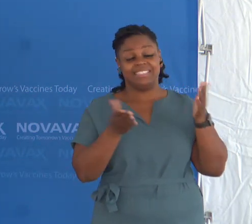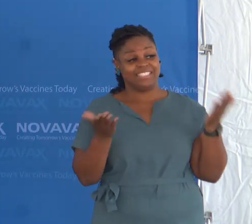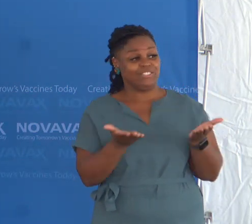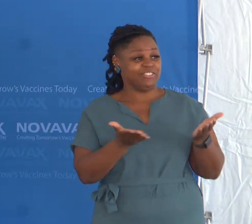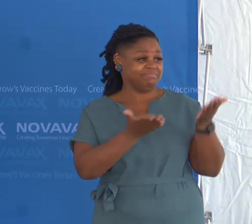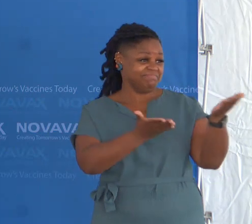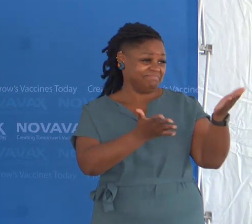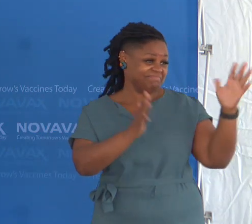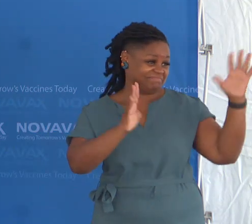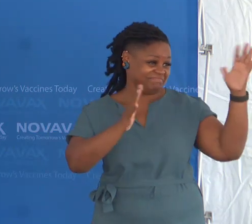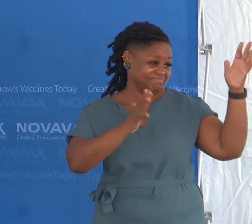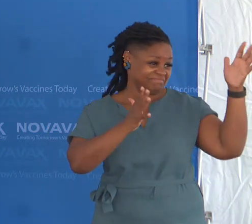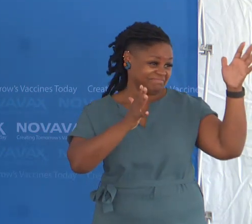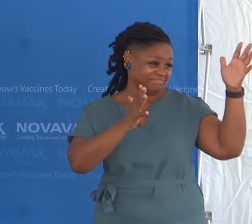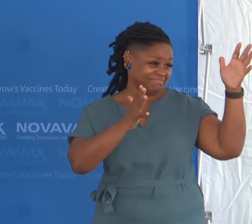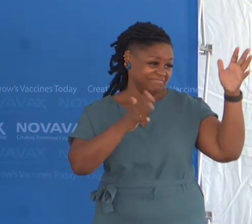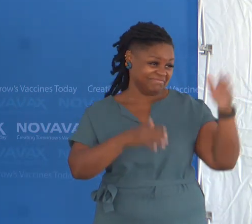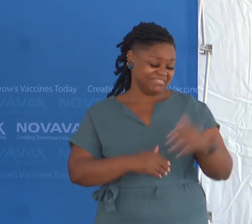lab.